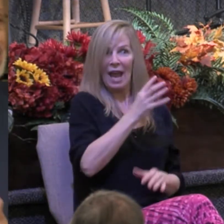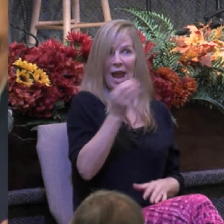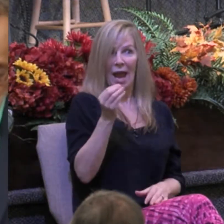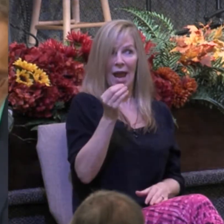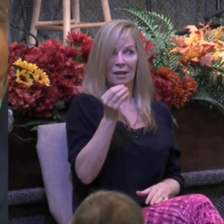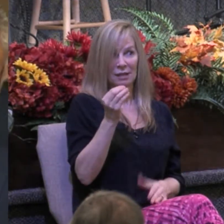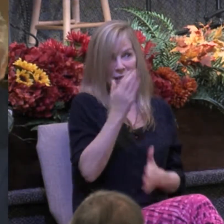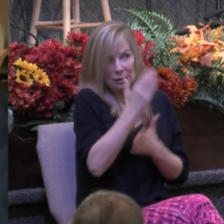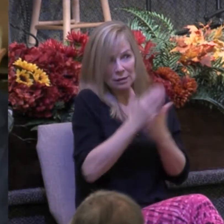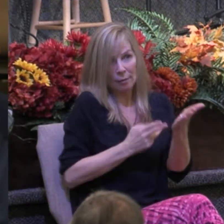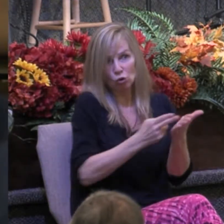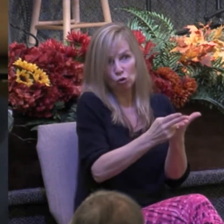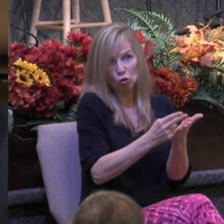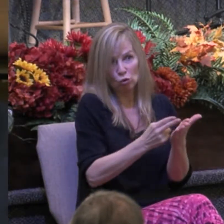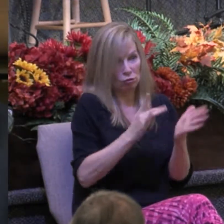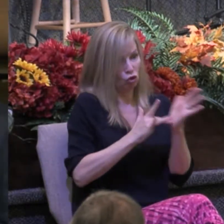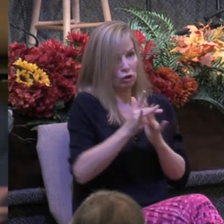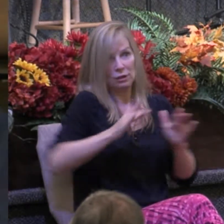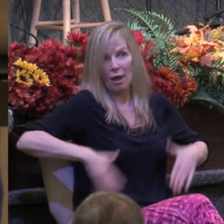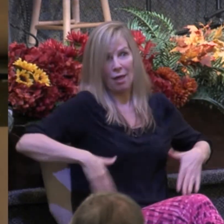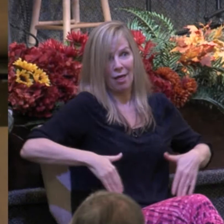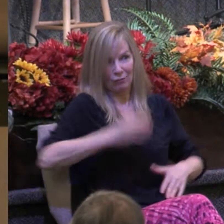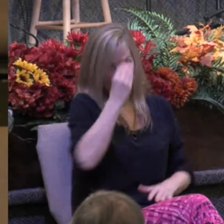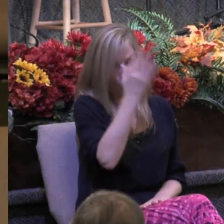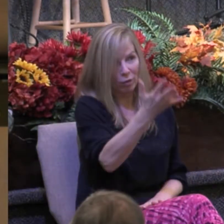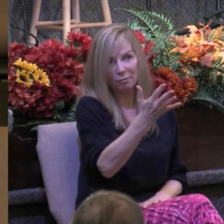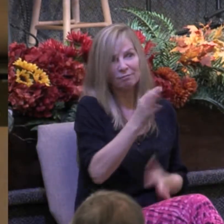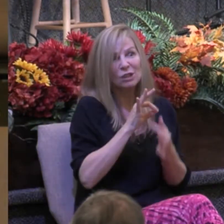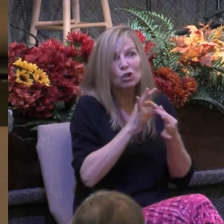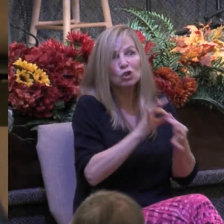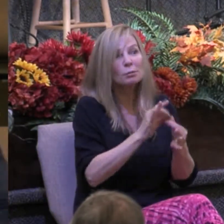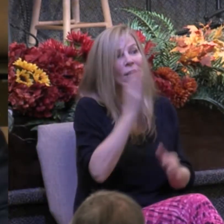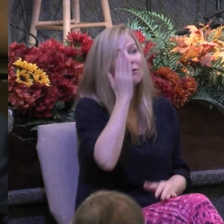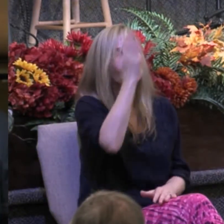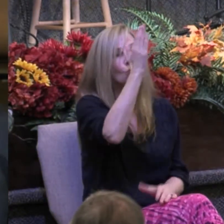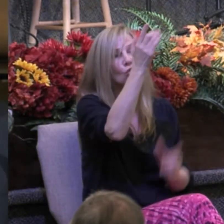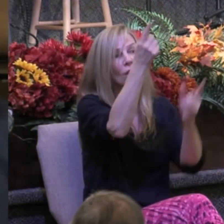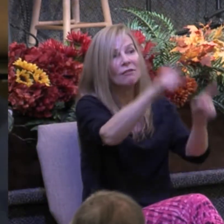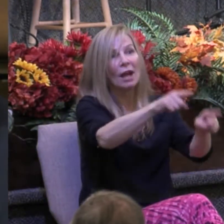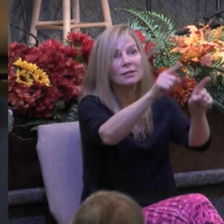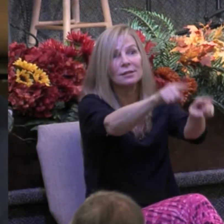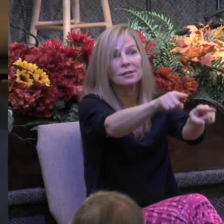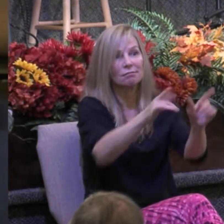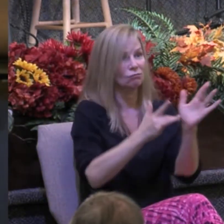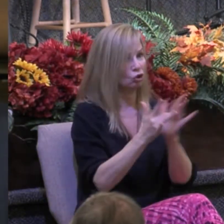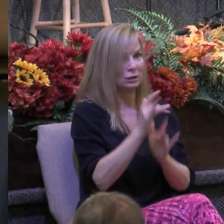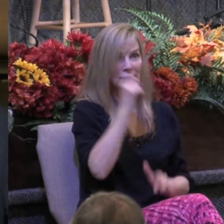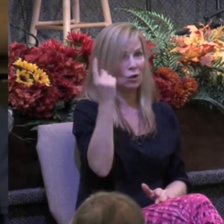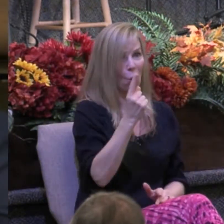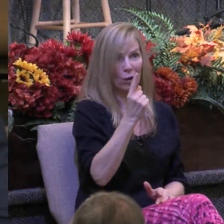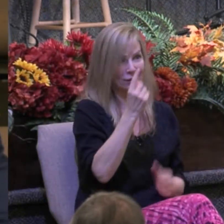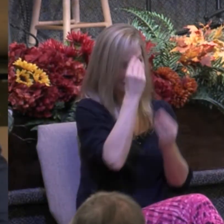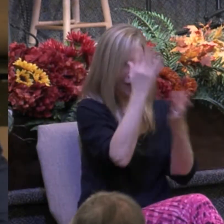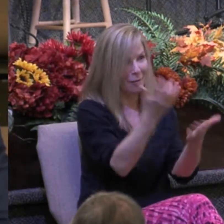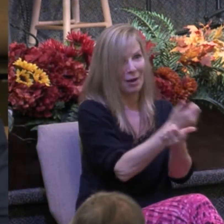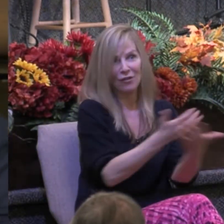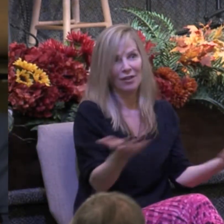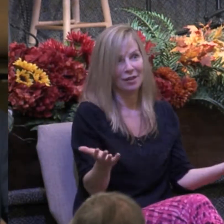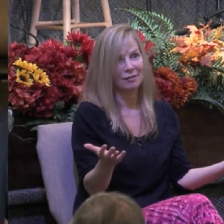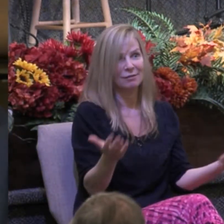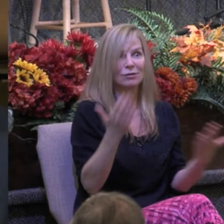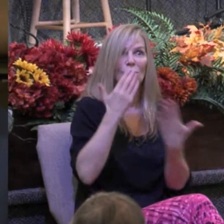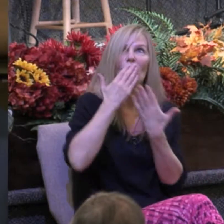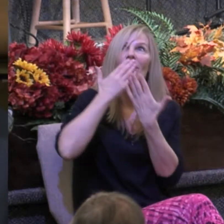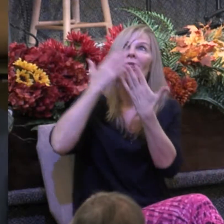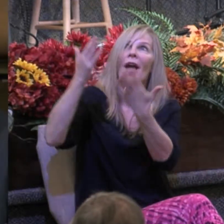hadn't told them, including things to come, future events. These are things that he didn't always tell them about. So we can thank God that